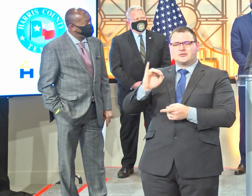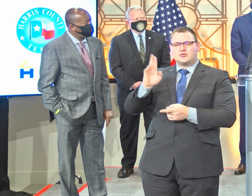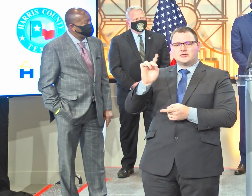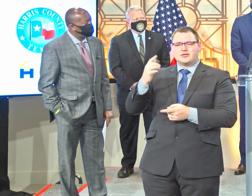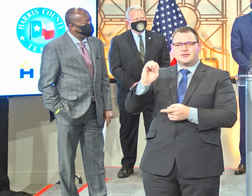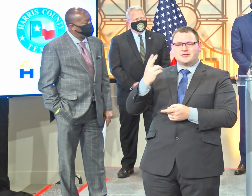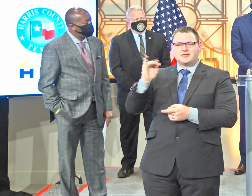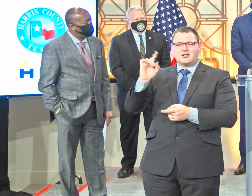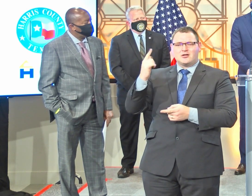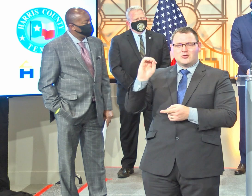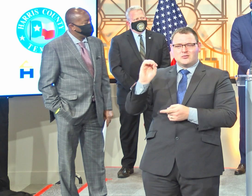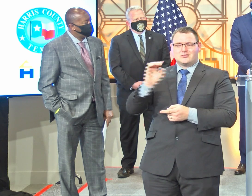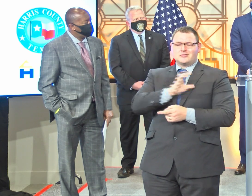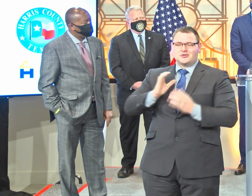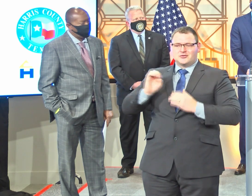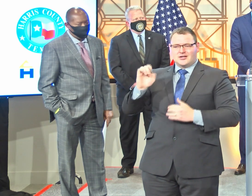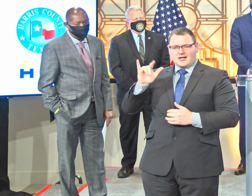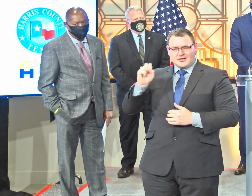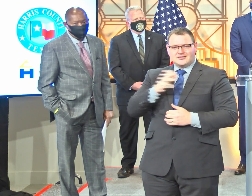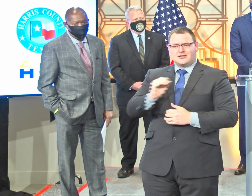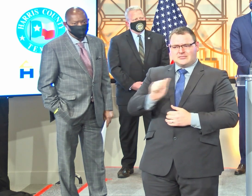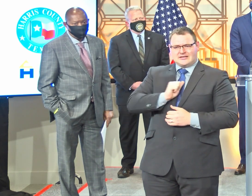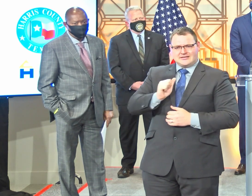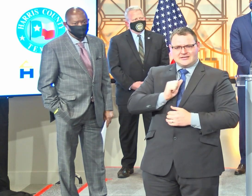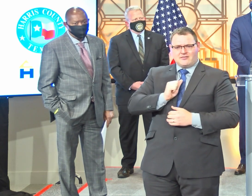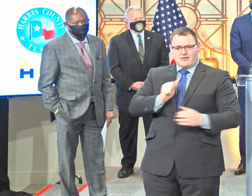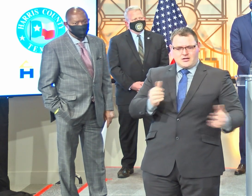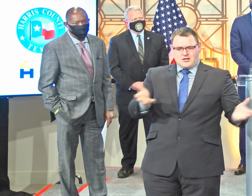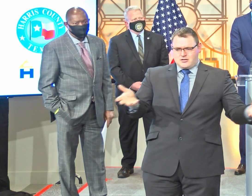like seeing them in encampments on the side of the road.